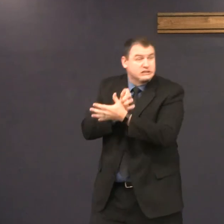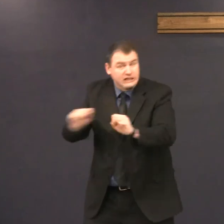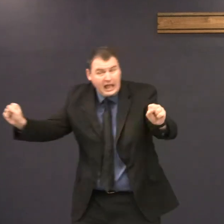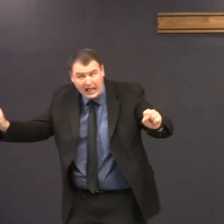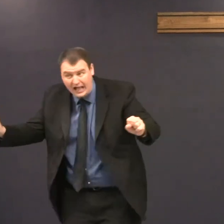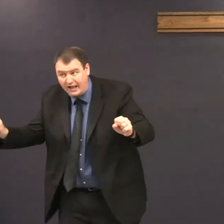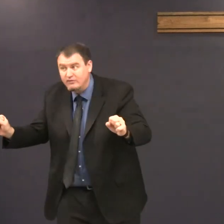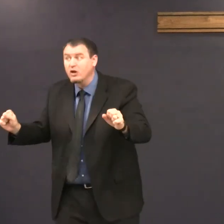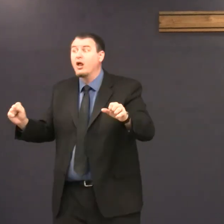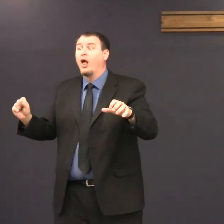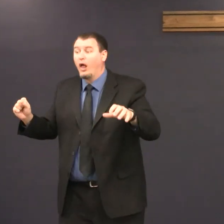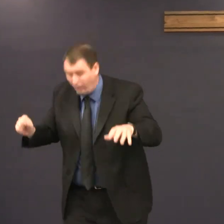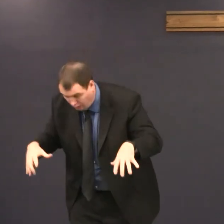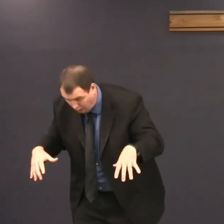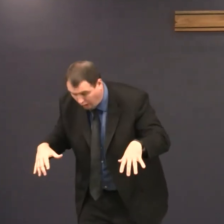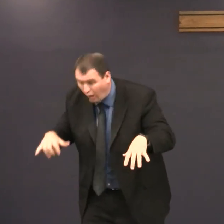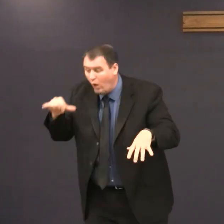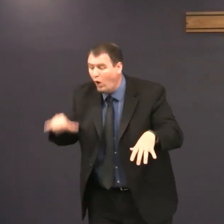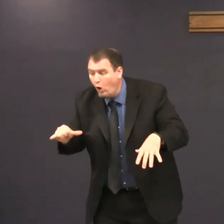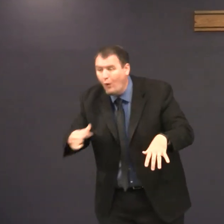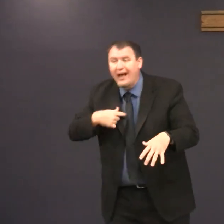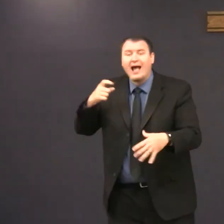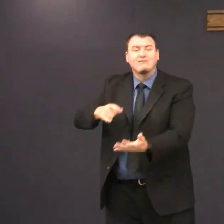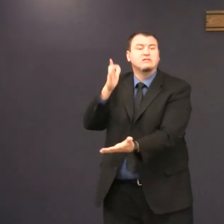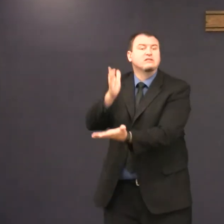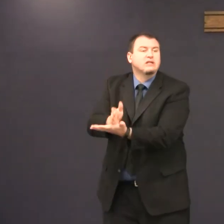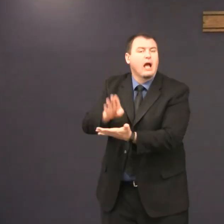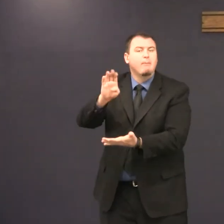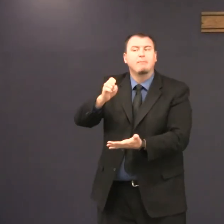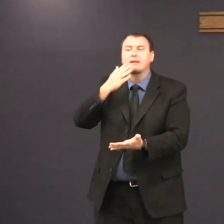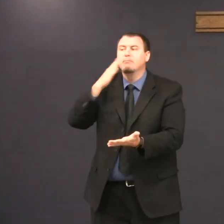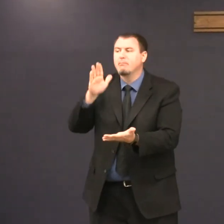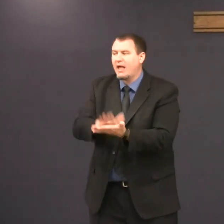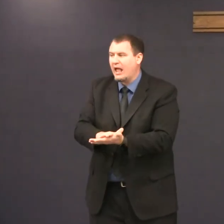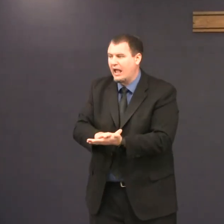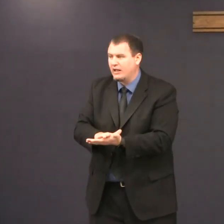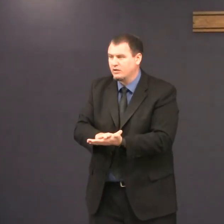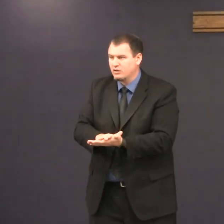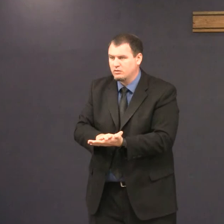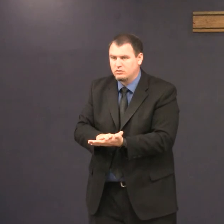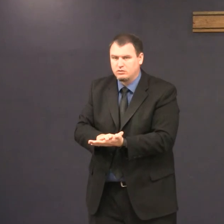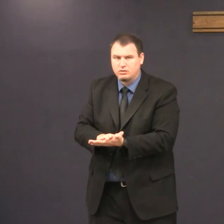Hearing and deaf alike. I have to stop being bad.